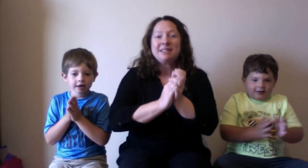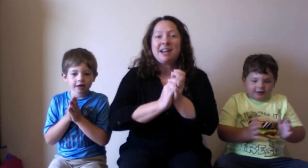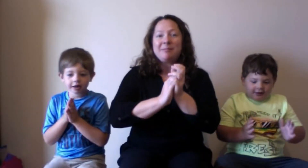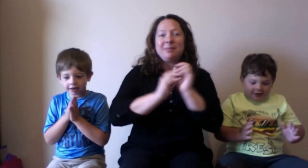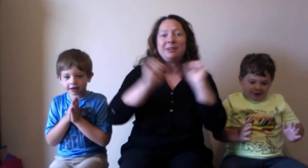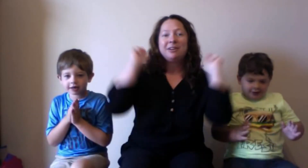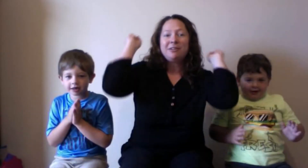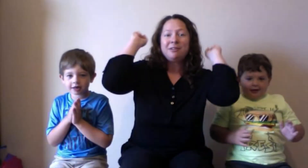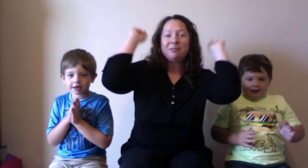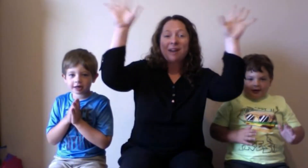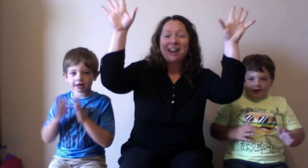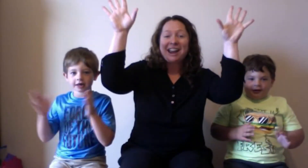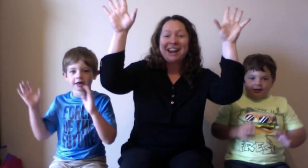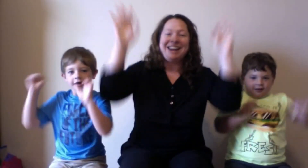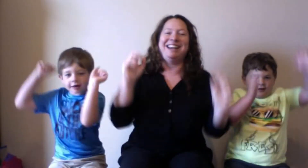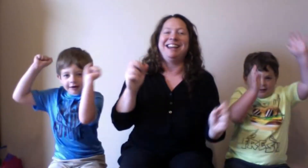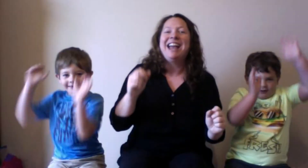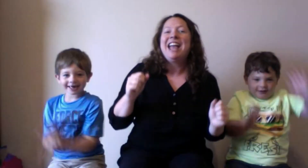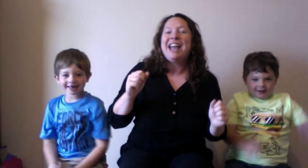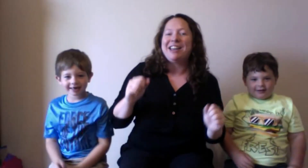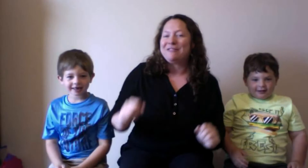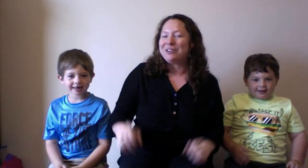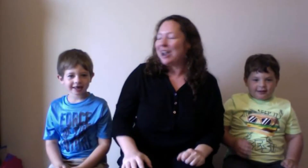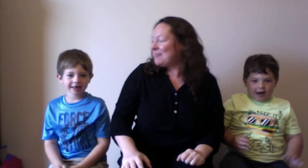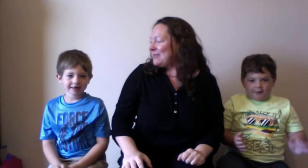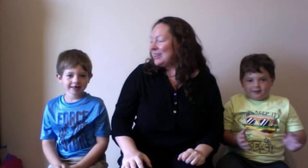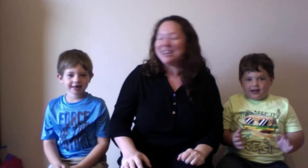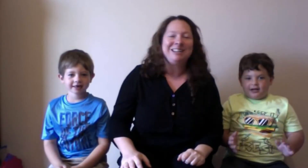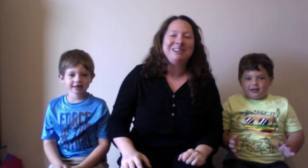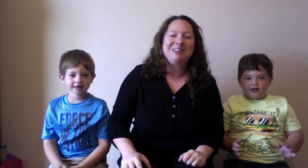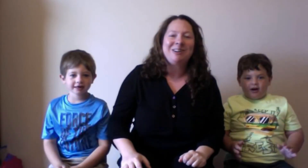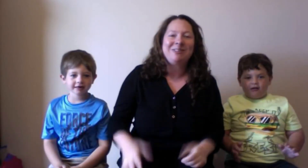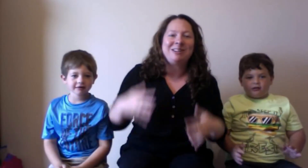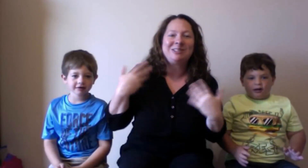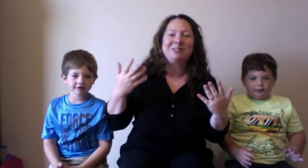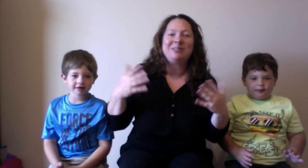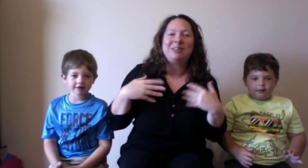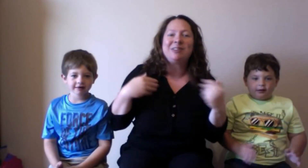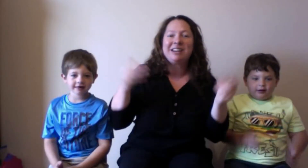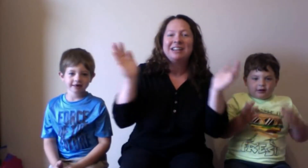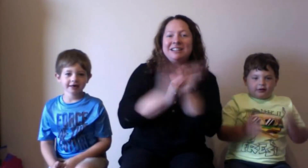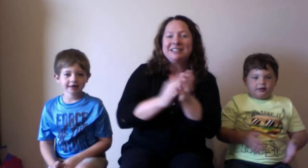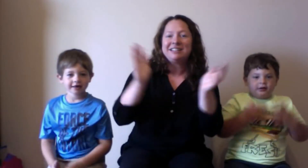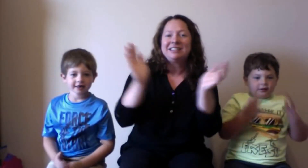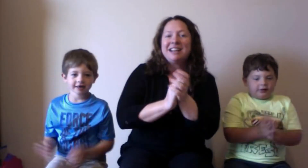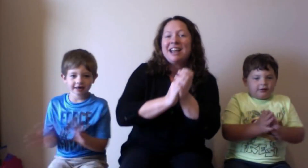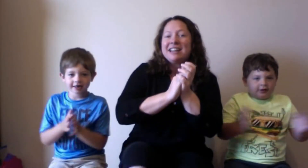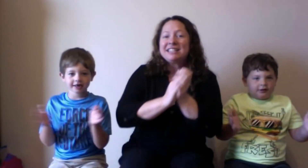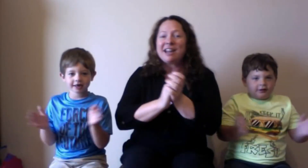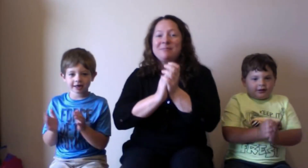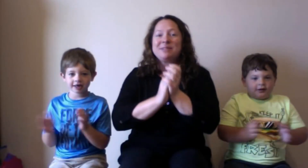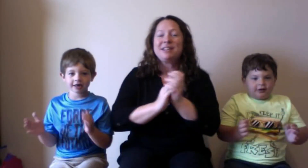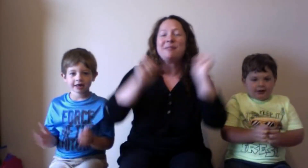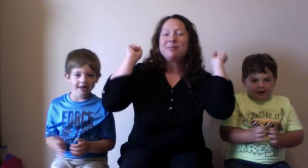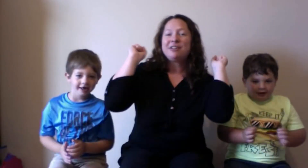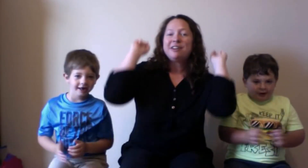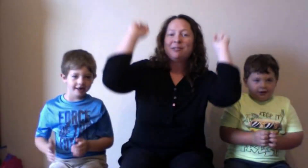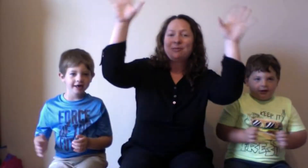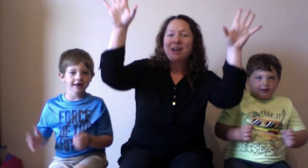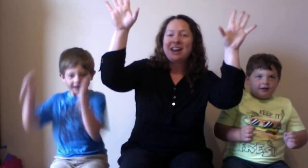Stop! Hooray. If you're happy and you know it, do all three. Stop, stop. Hooray.